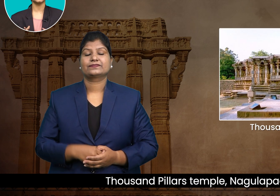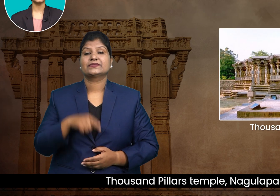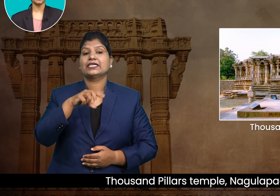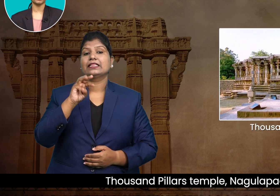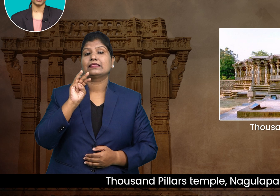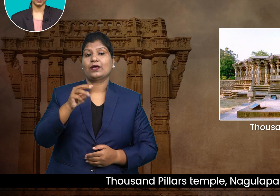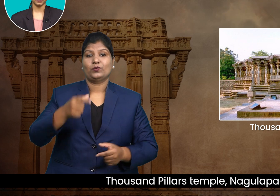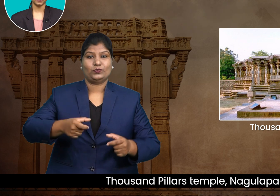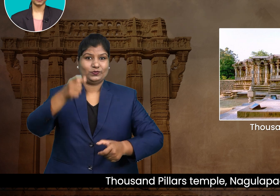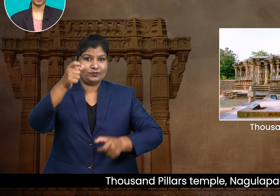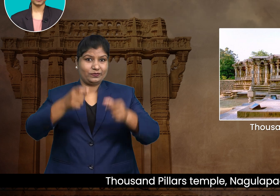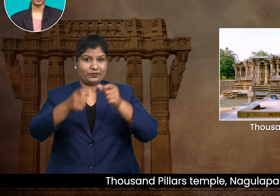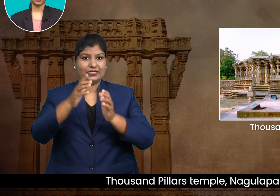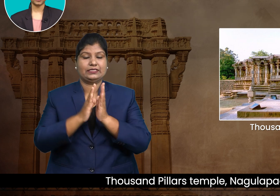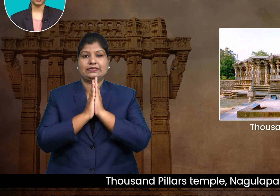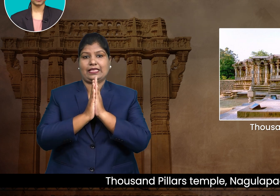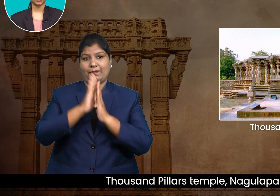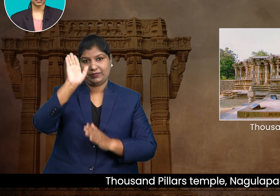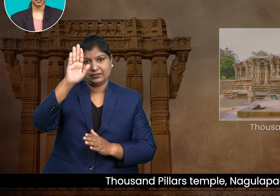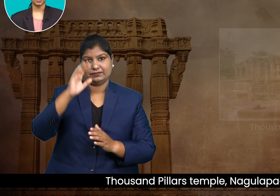Thousand Pillar Temple,